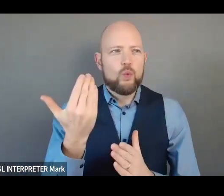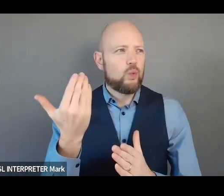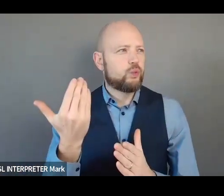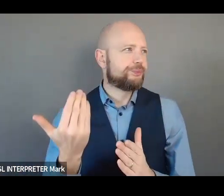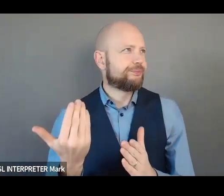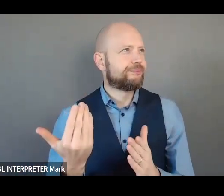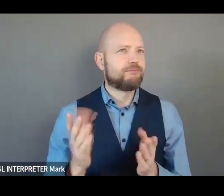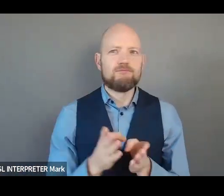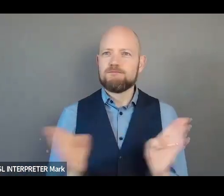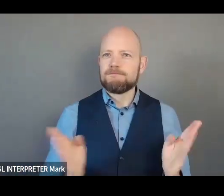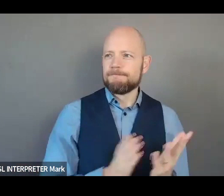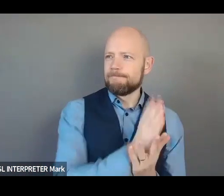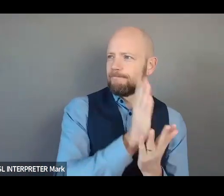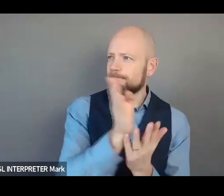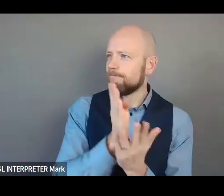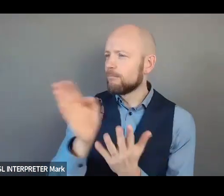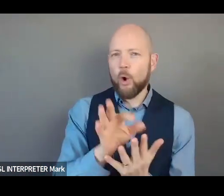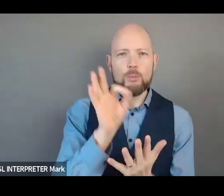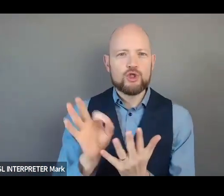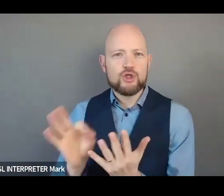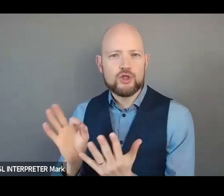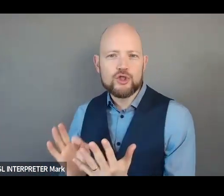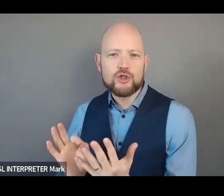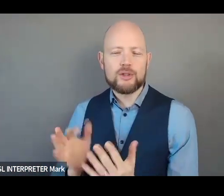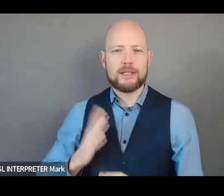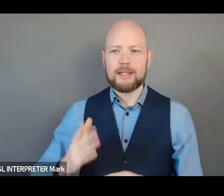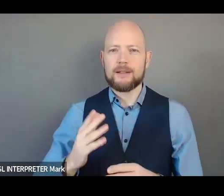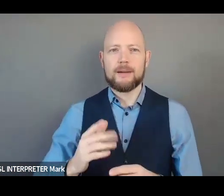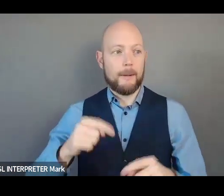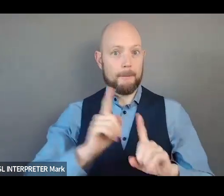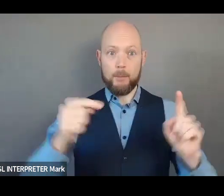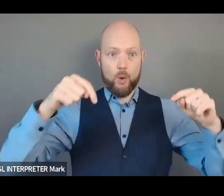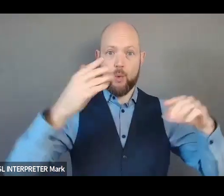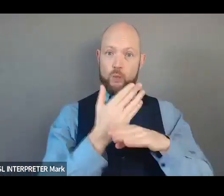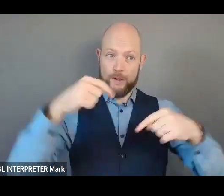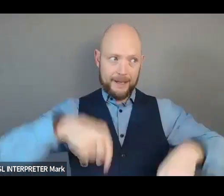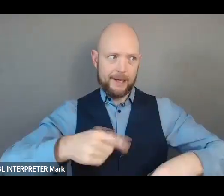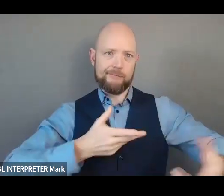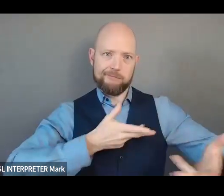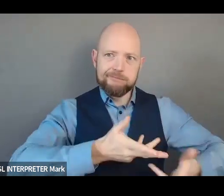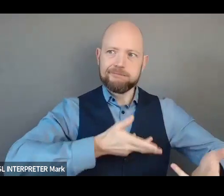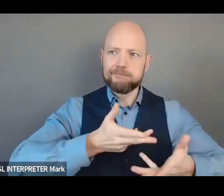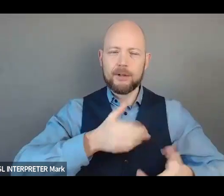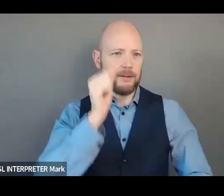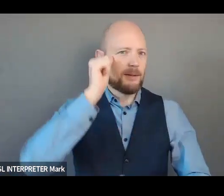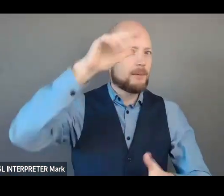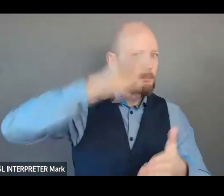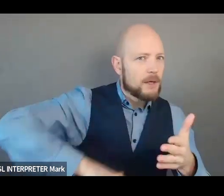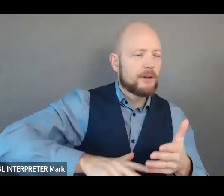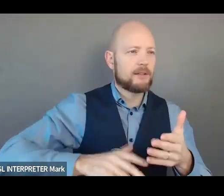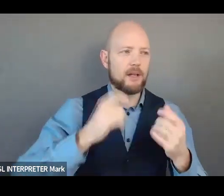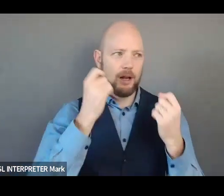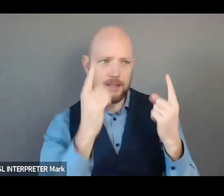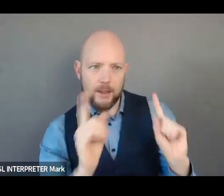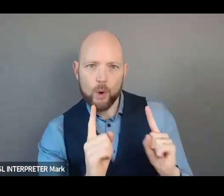that we need to speak to people who work here and who experience things and understand their